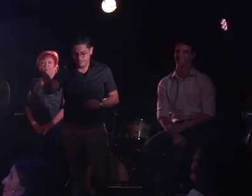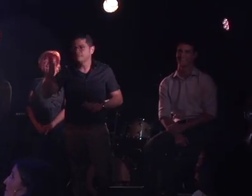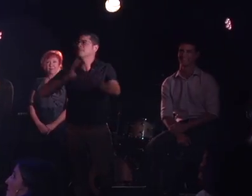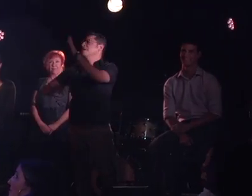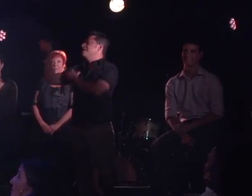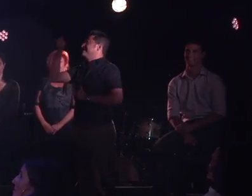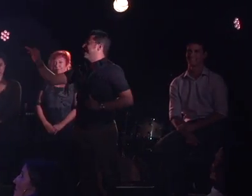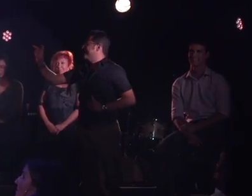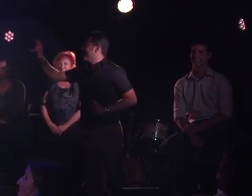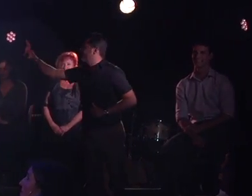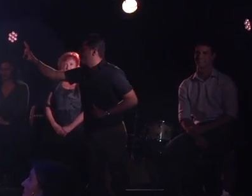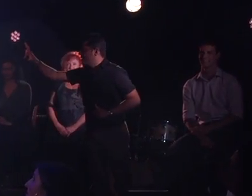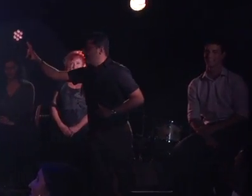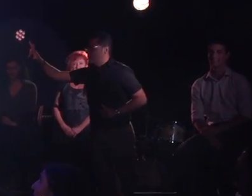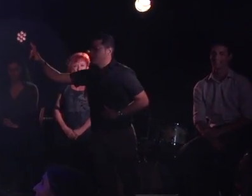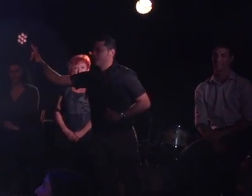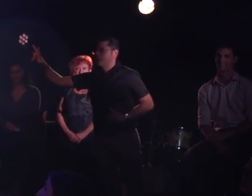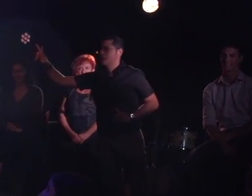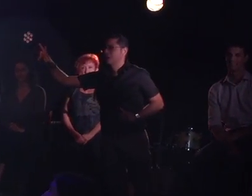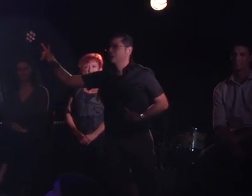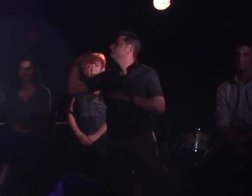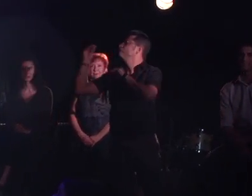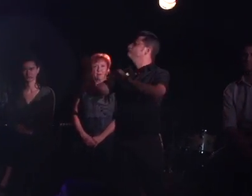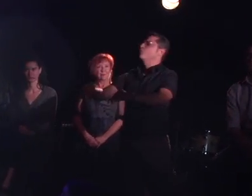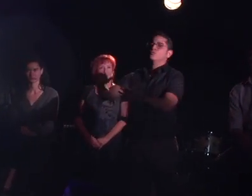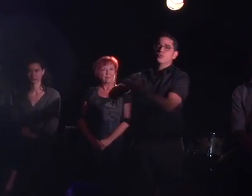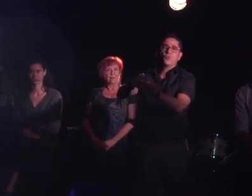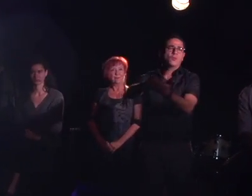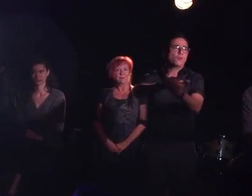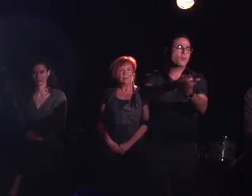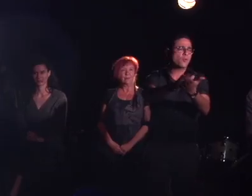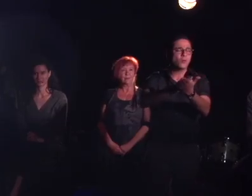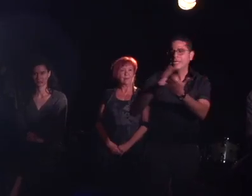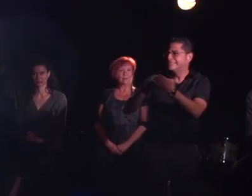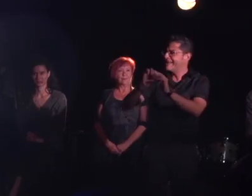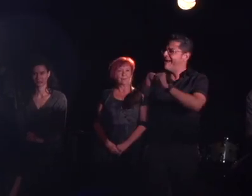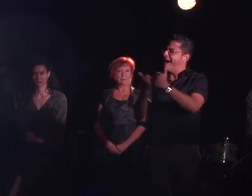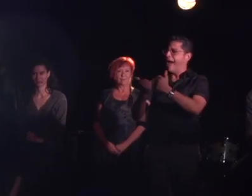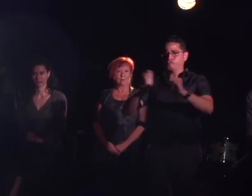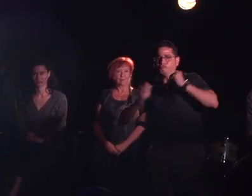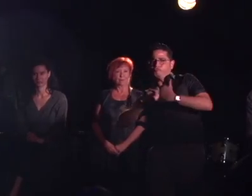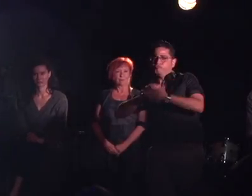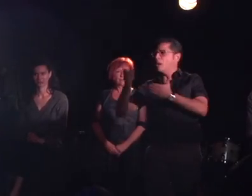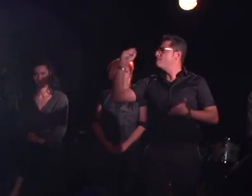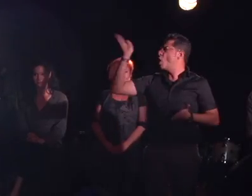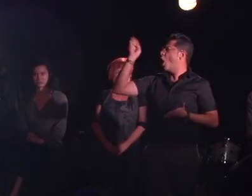It was 1983. I had moved to New York to learn how to write a Broadway